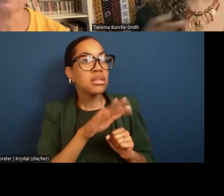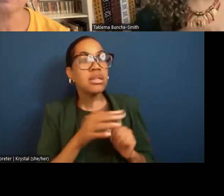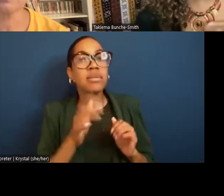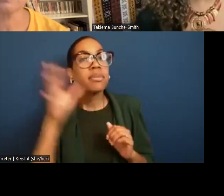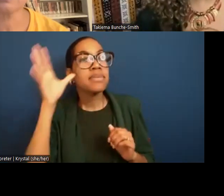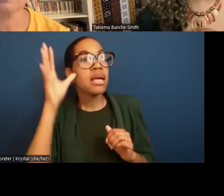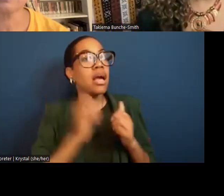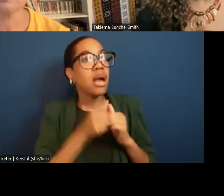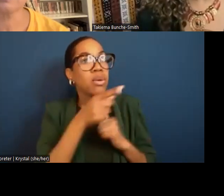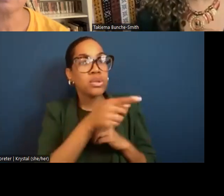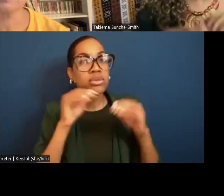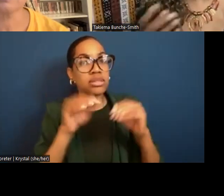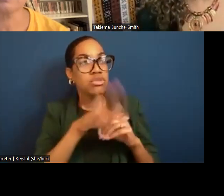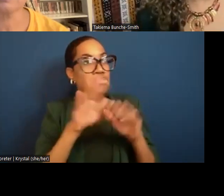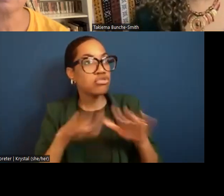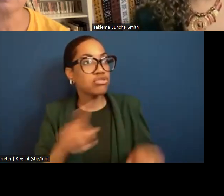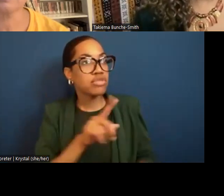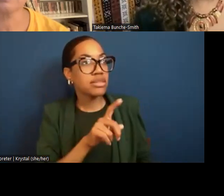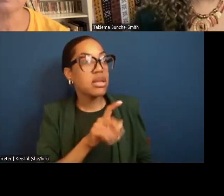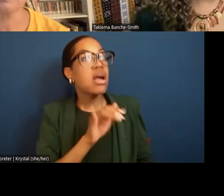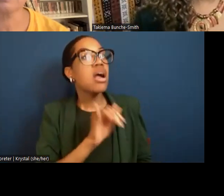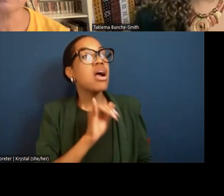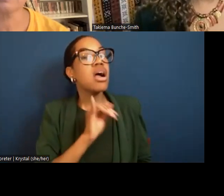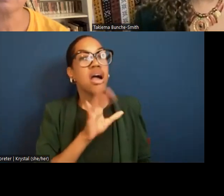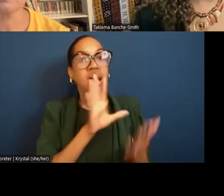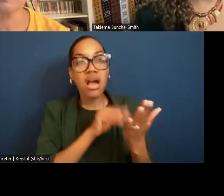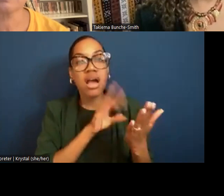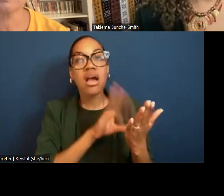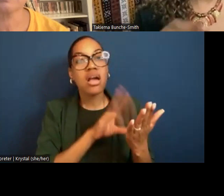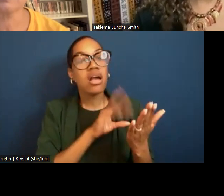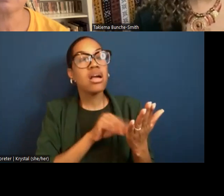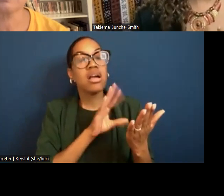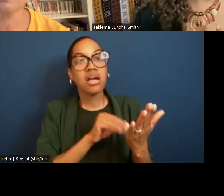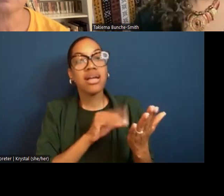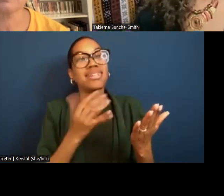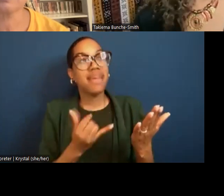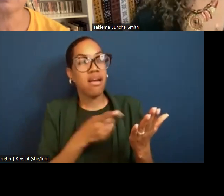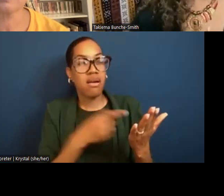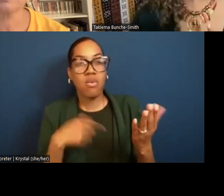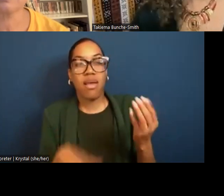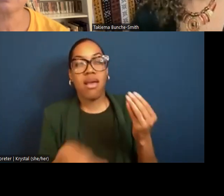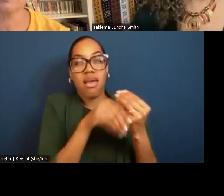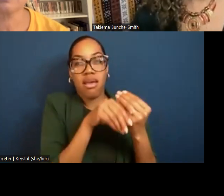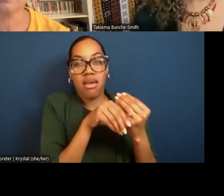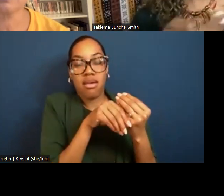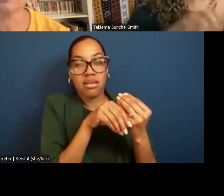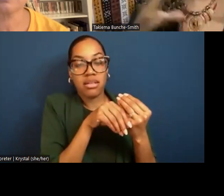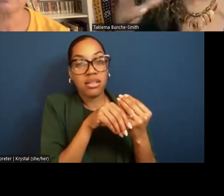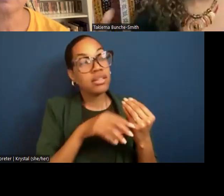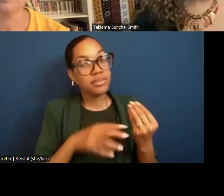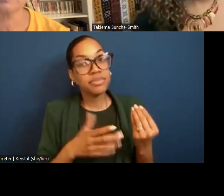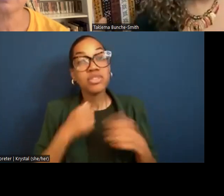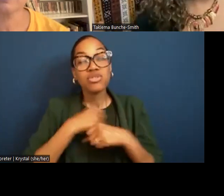have a conversation about truly supporting children to first understand their identity, and then how do we create an environment that